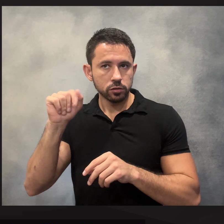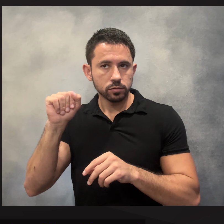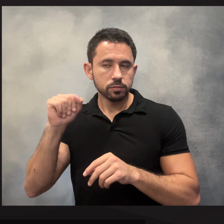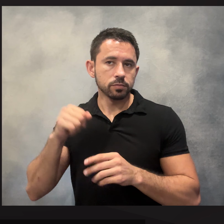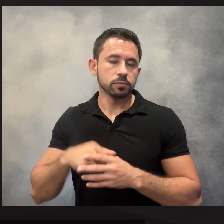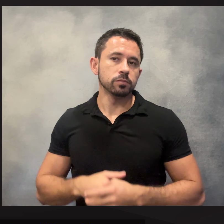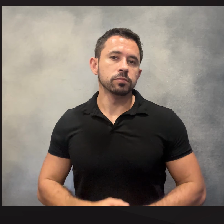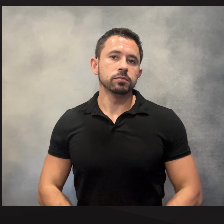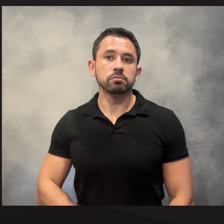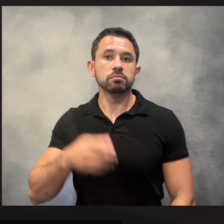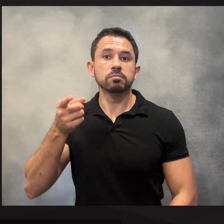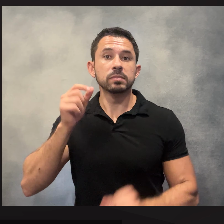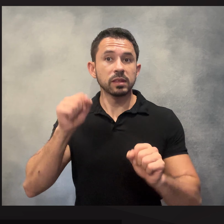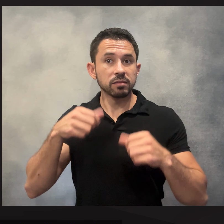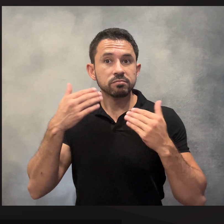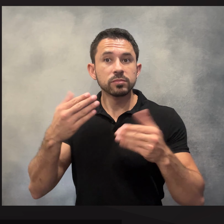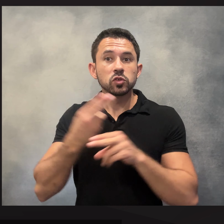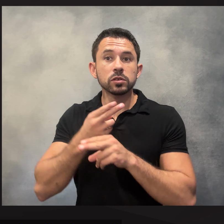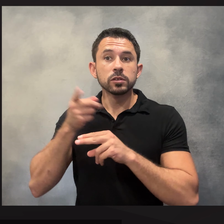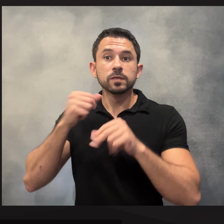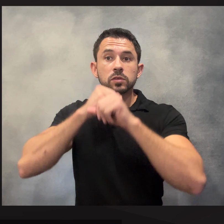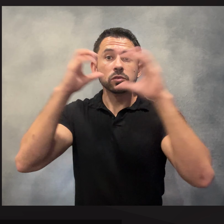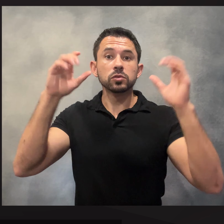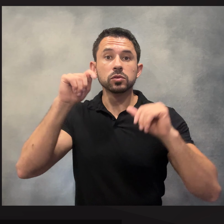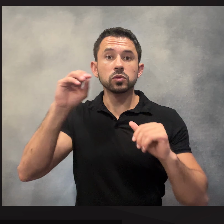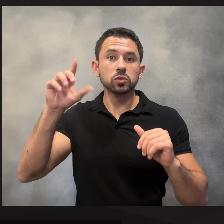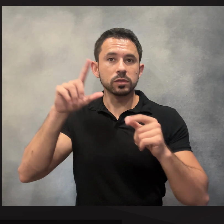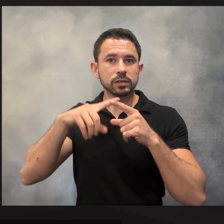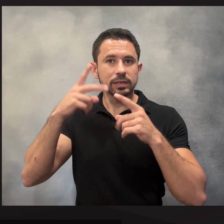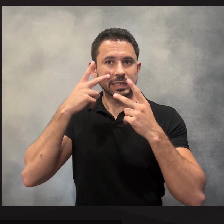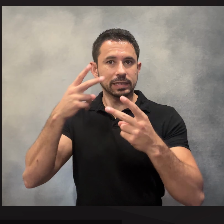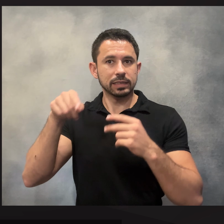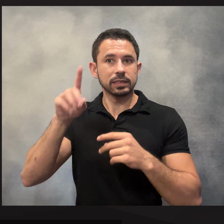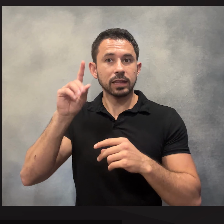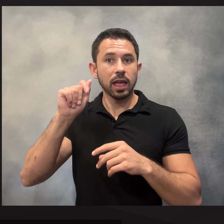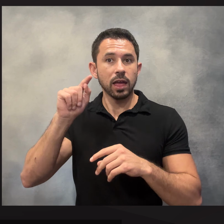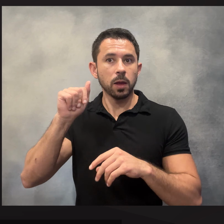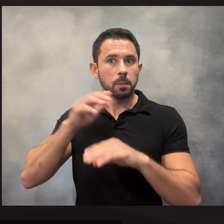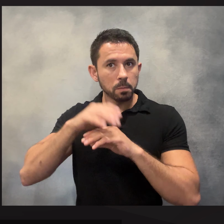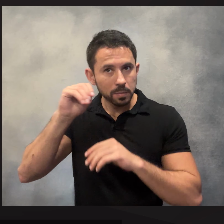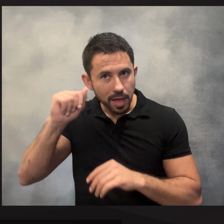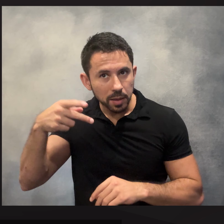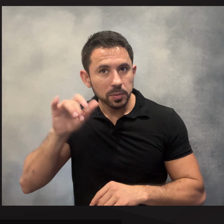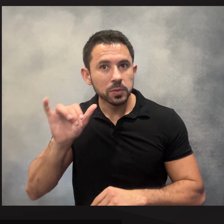You can even use this visualization tool to see this data on a map.